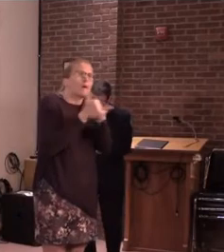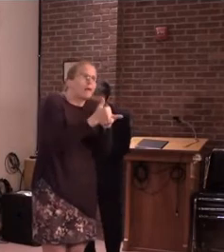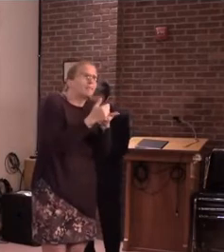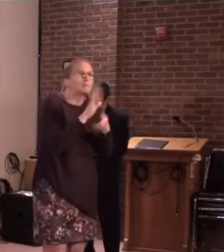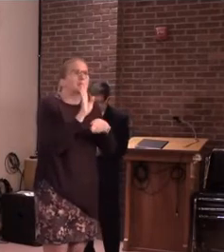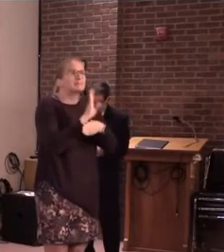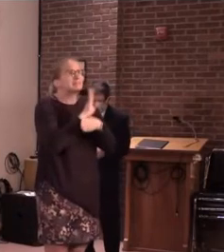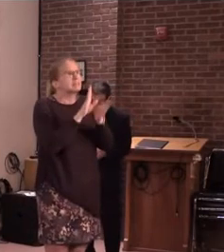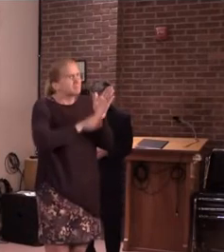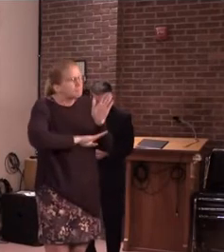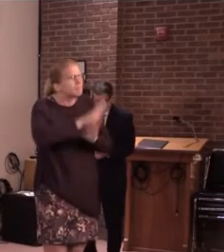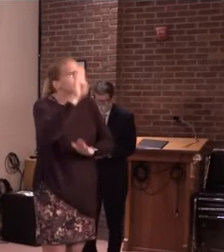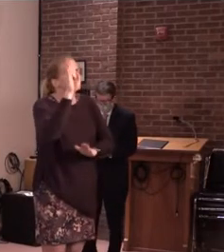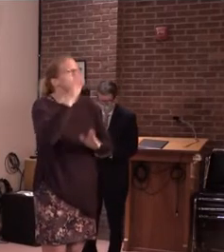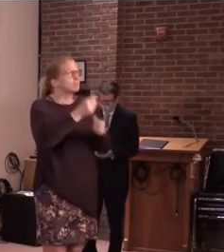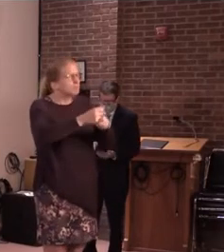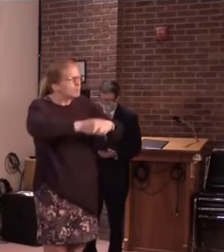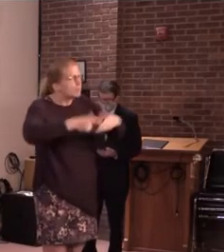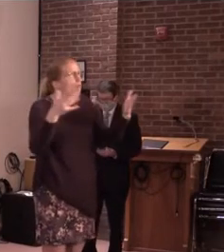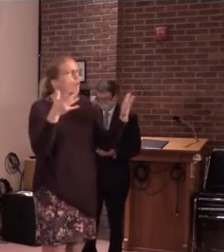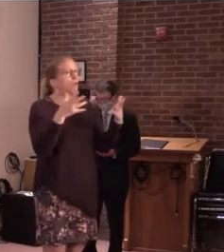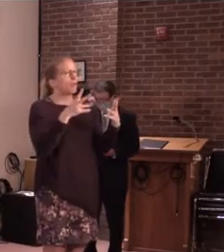where they can